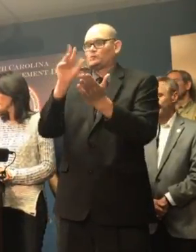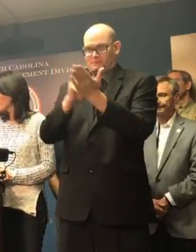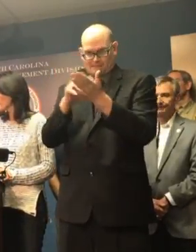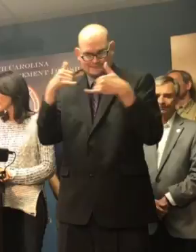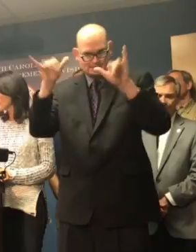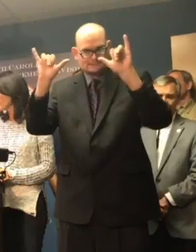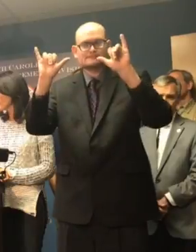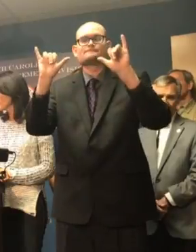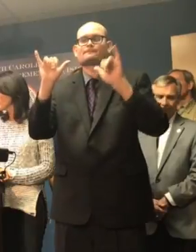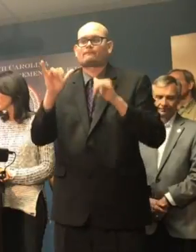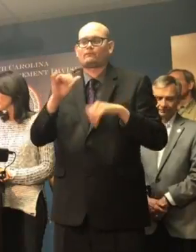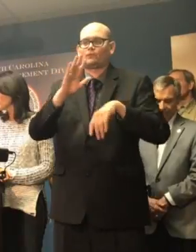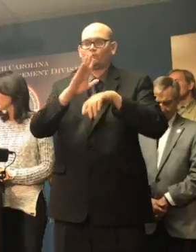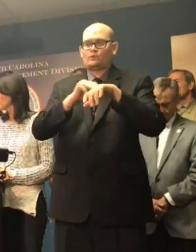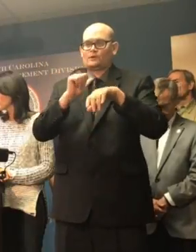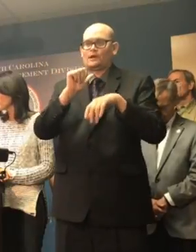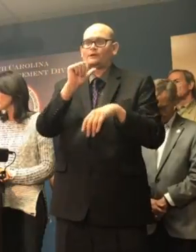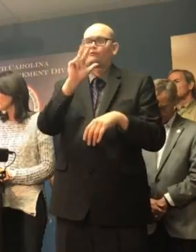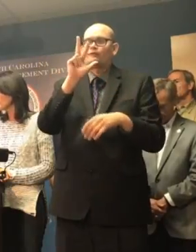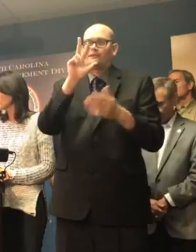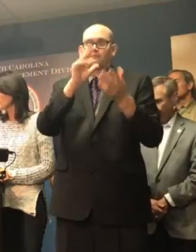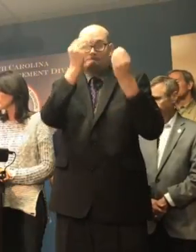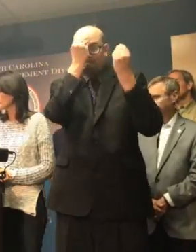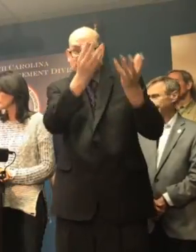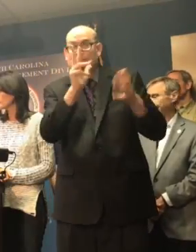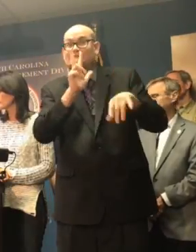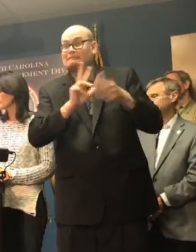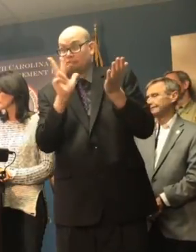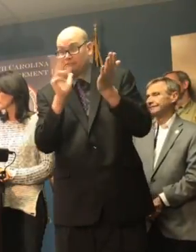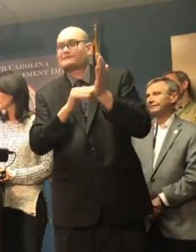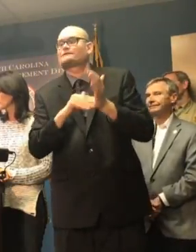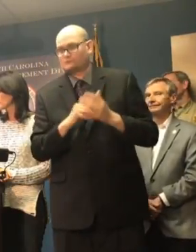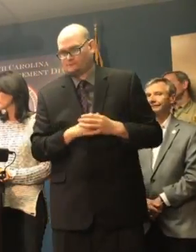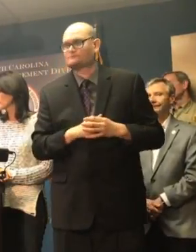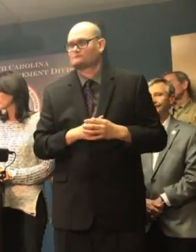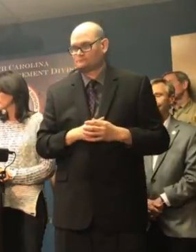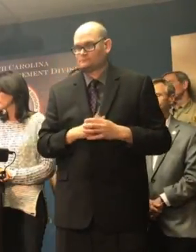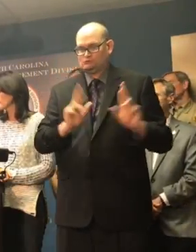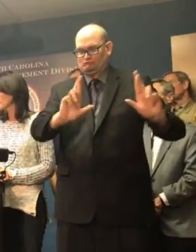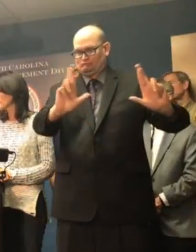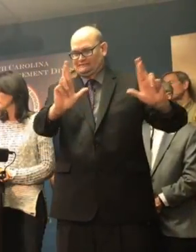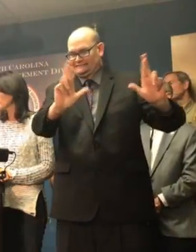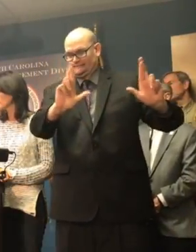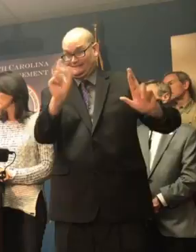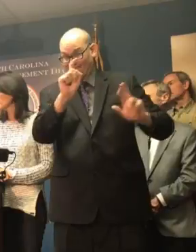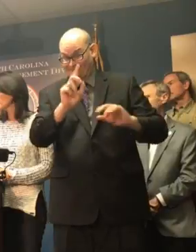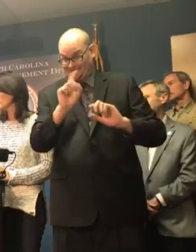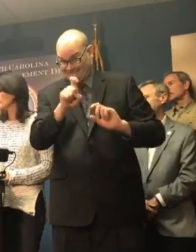alerted another 3,000 to be prepared to mobilize if necessary and when necessary.